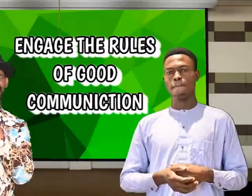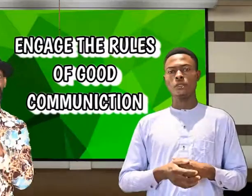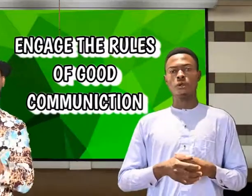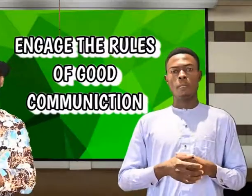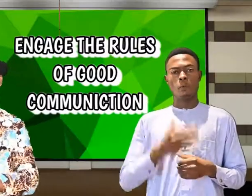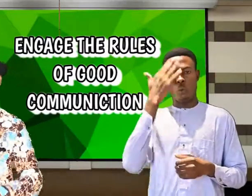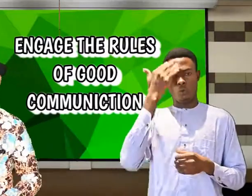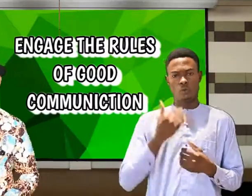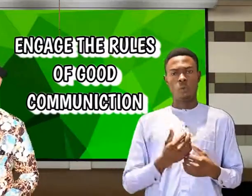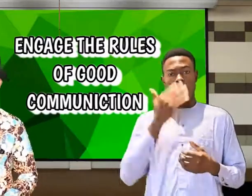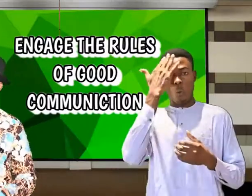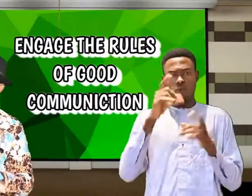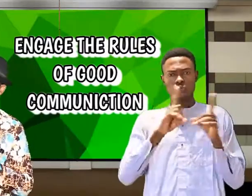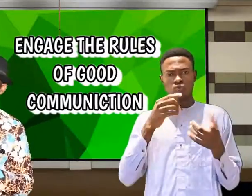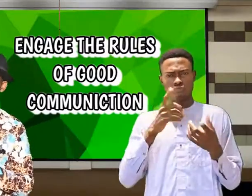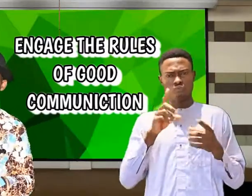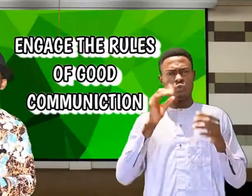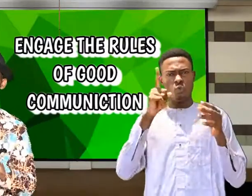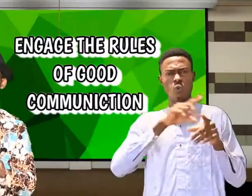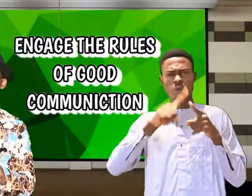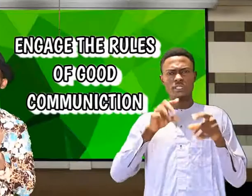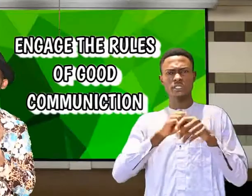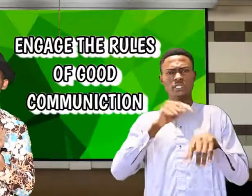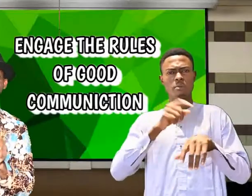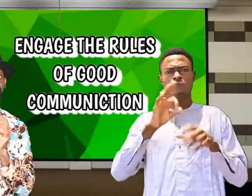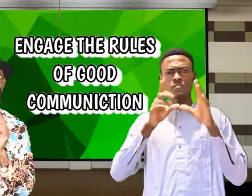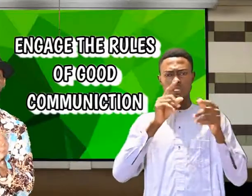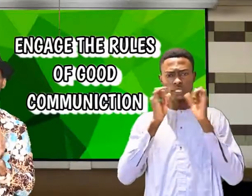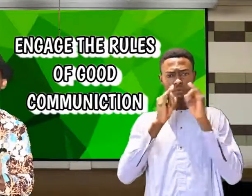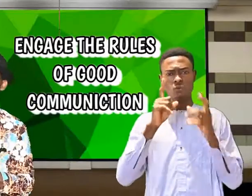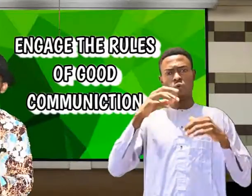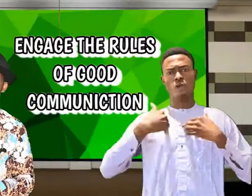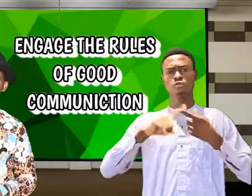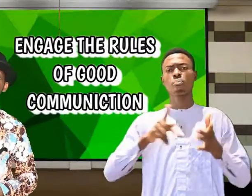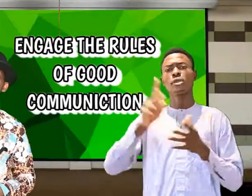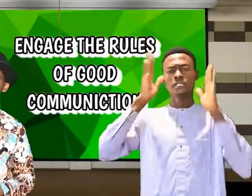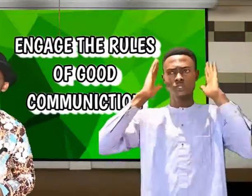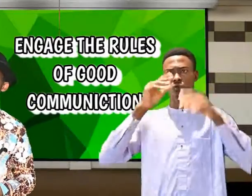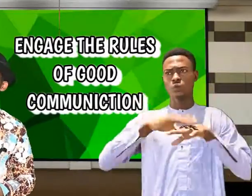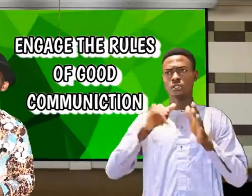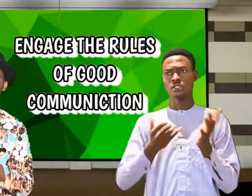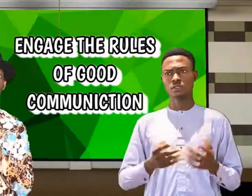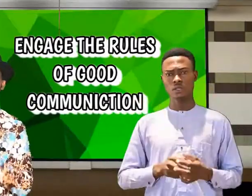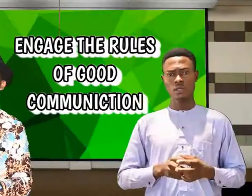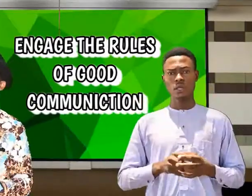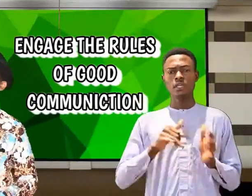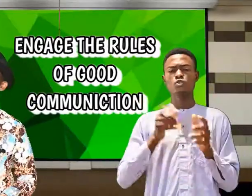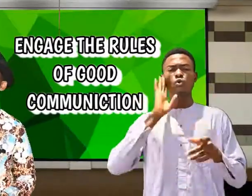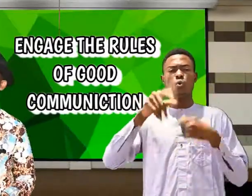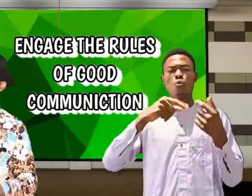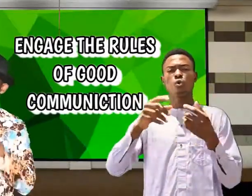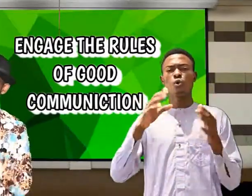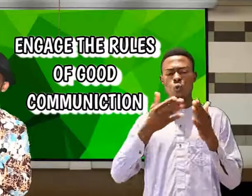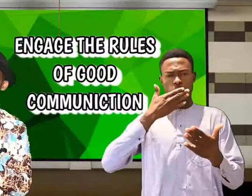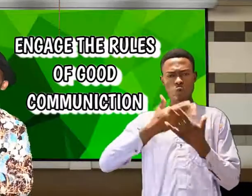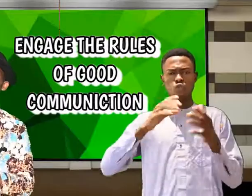But while at the interview, what else do? You have to pay attention. When it comes to impressing the interviewer, good communication skill can go a long